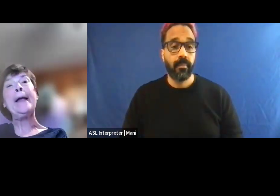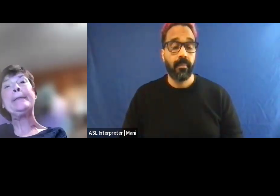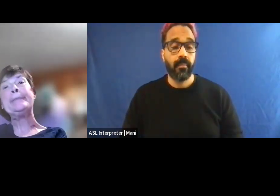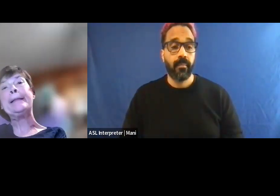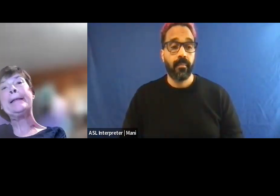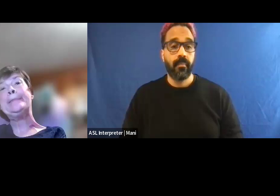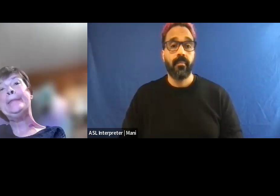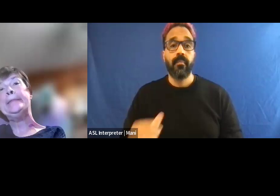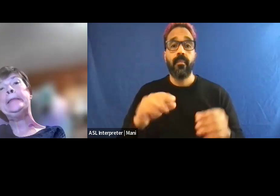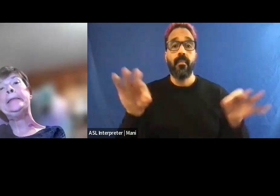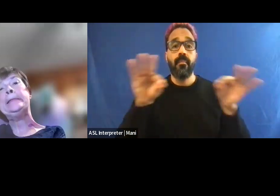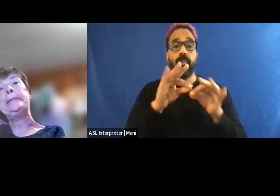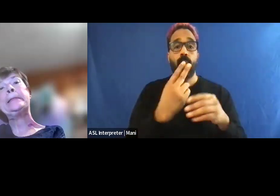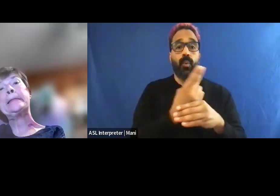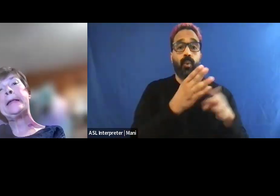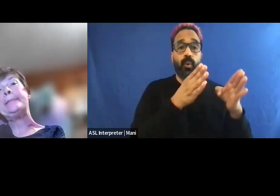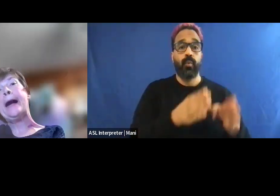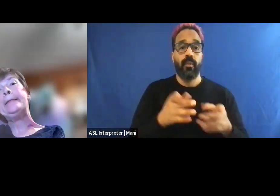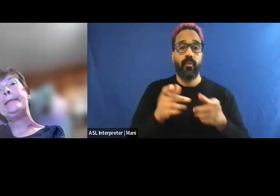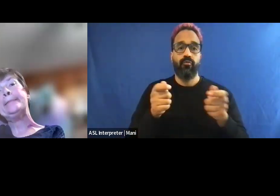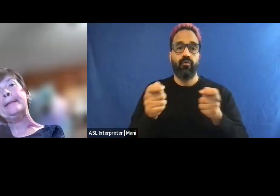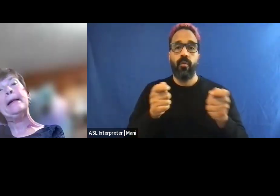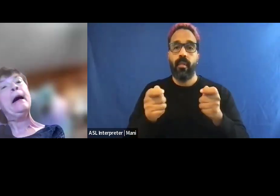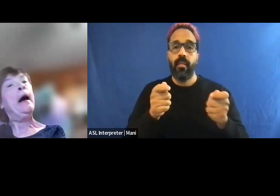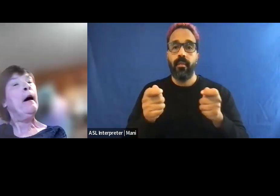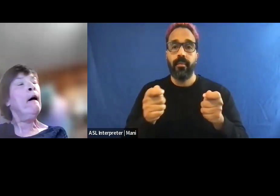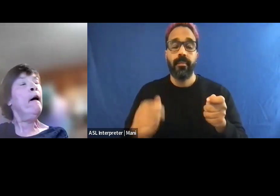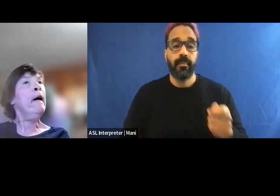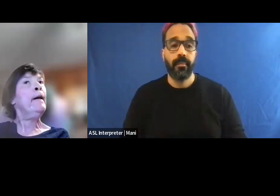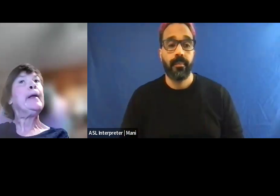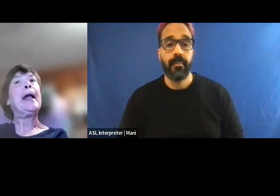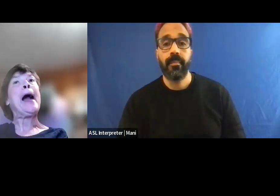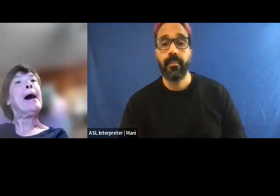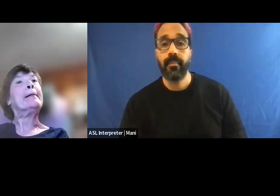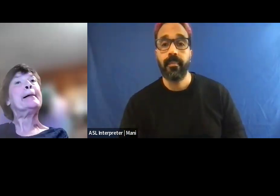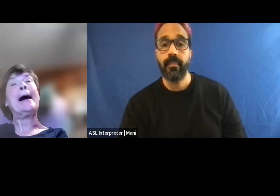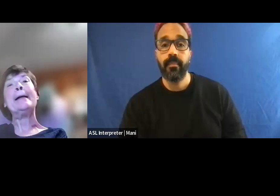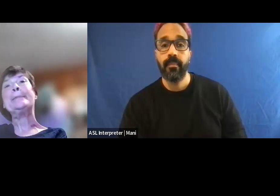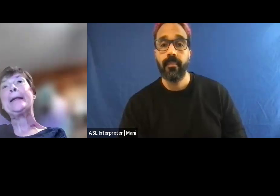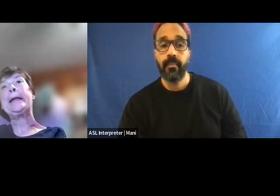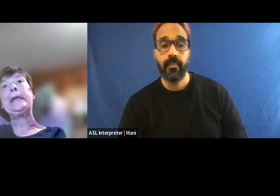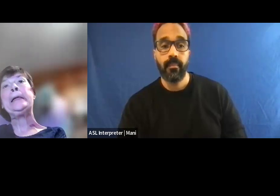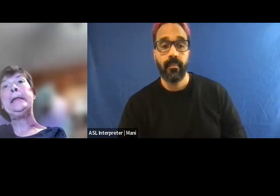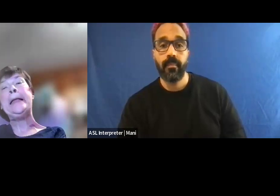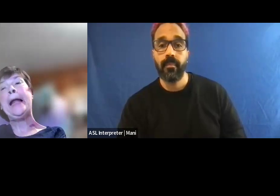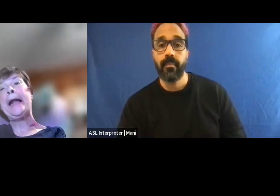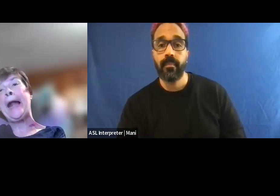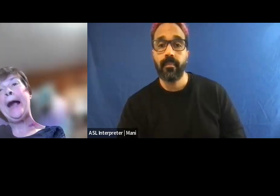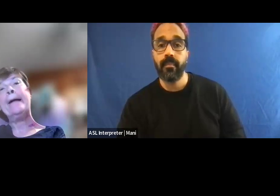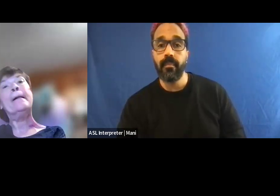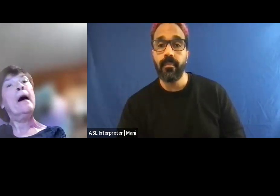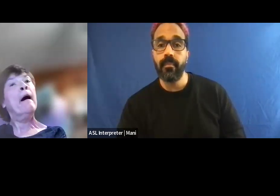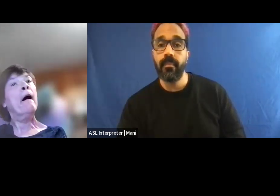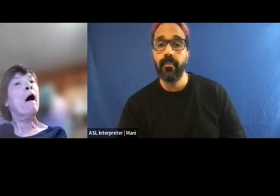And many board members who come on the board, they are well-meaning,